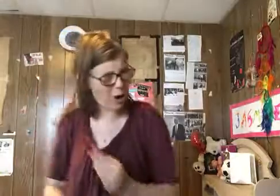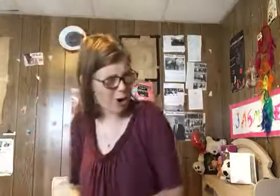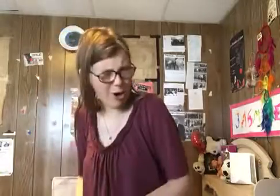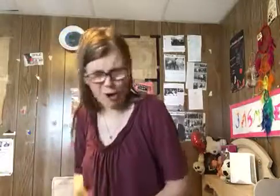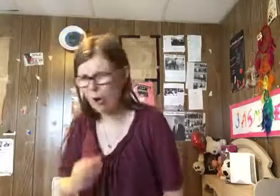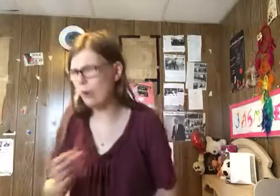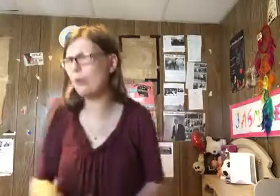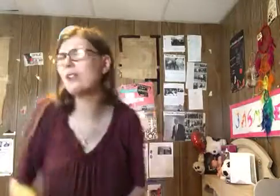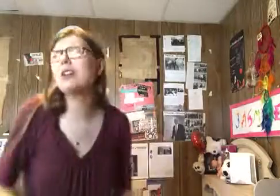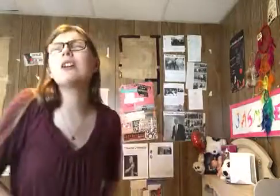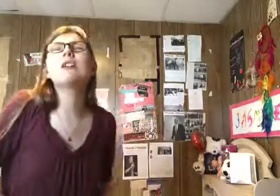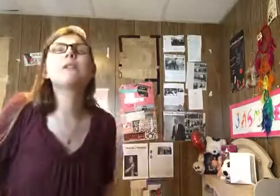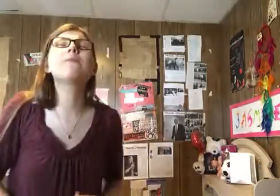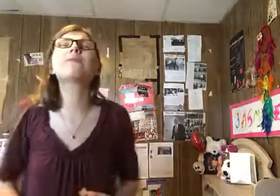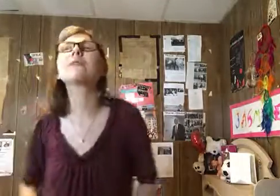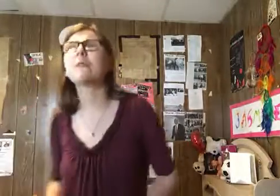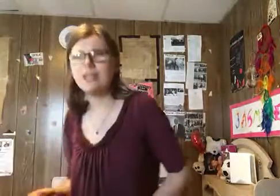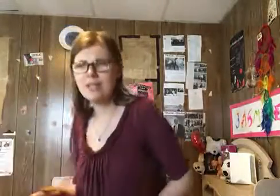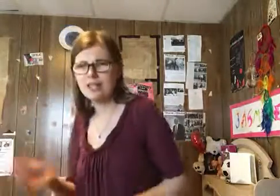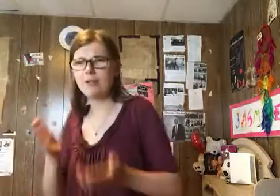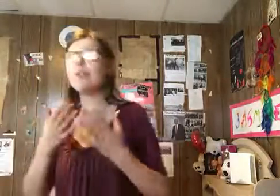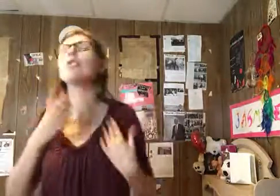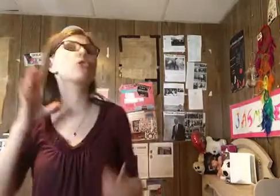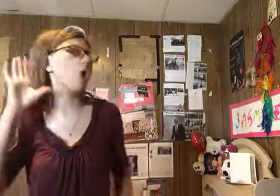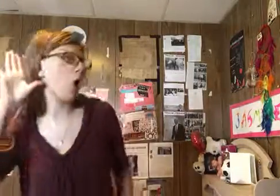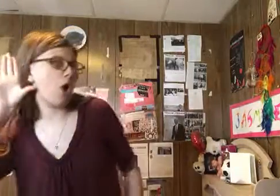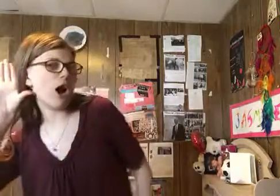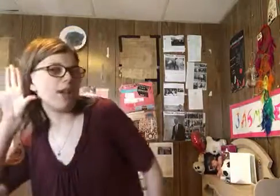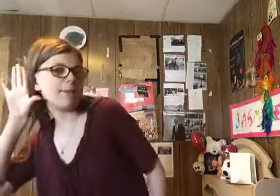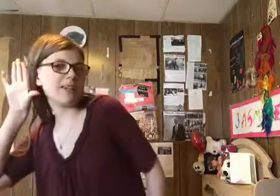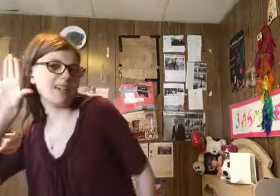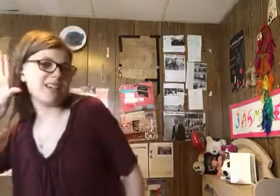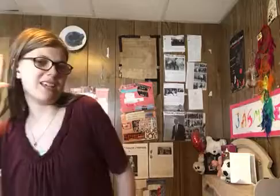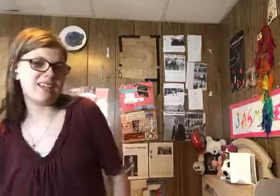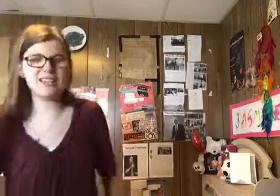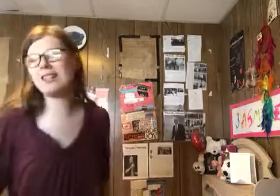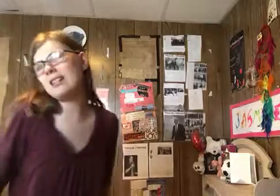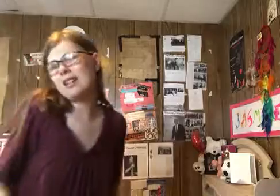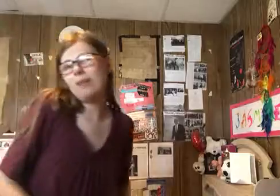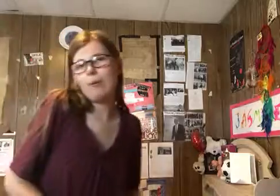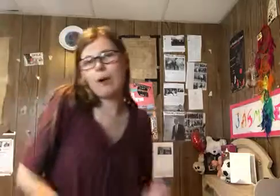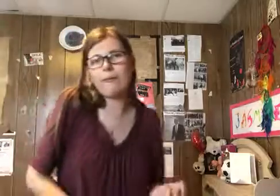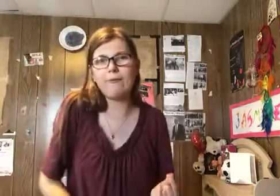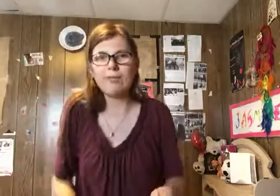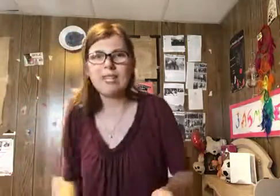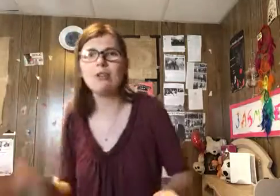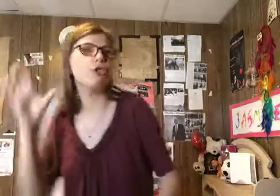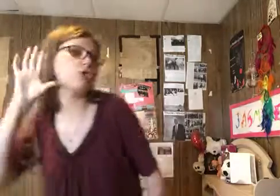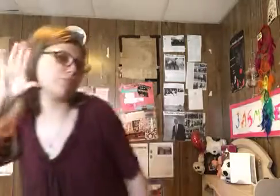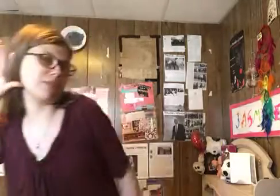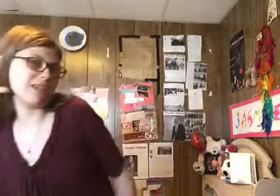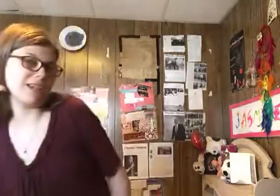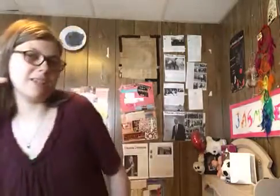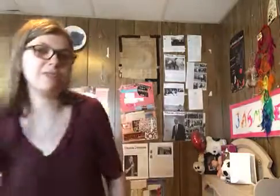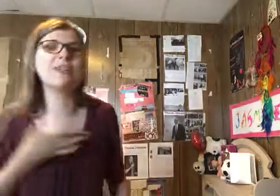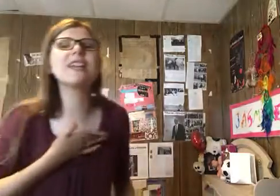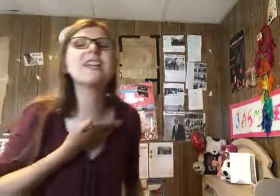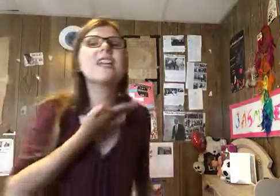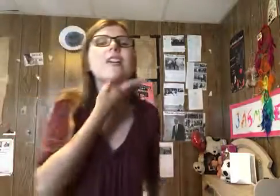Oh, me, when you call on me, I hear you breathe. When I hear